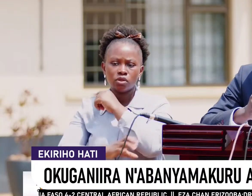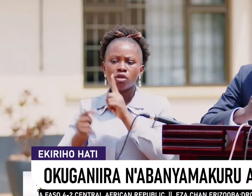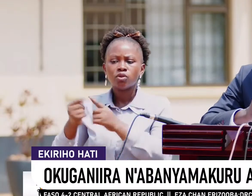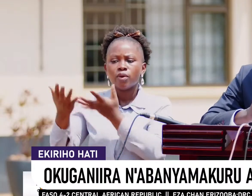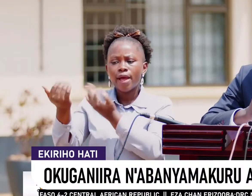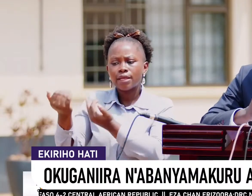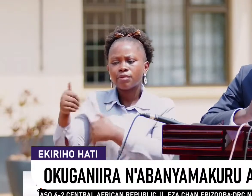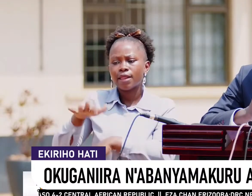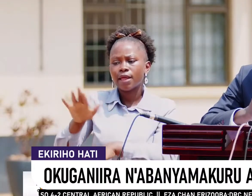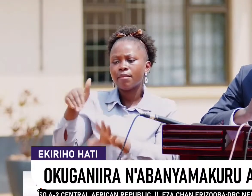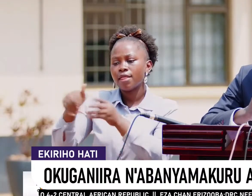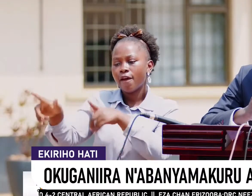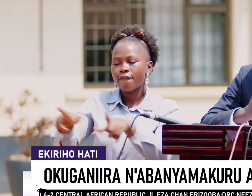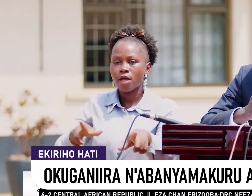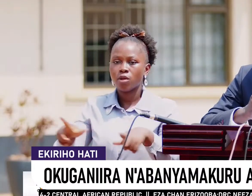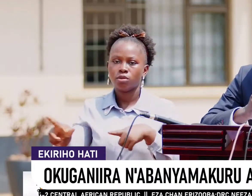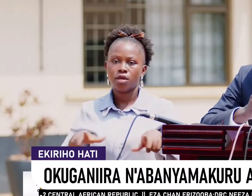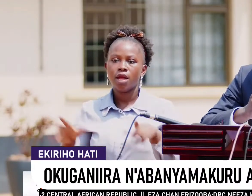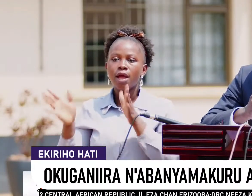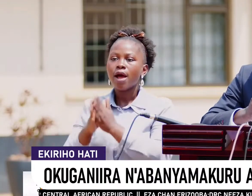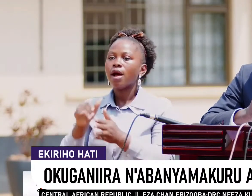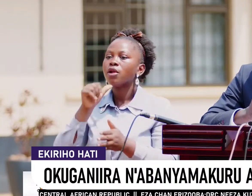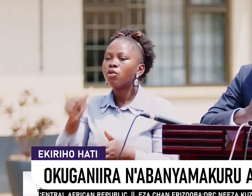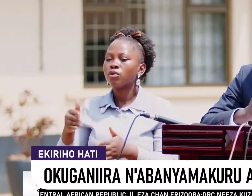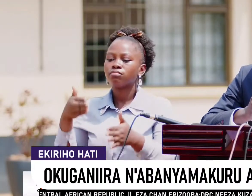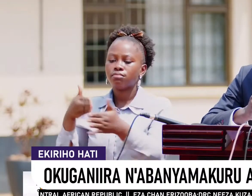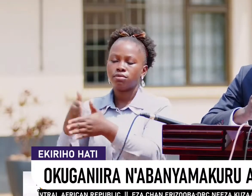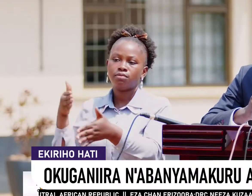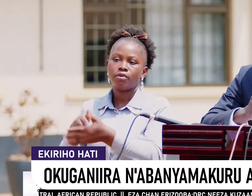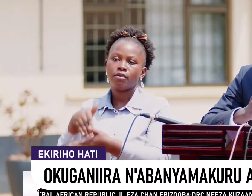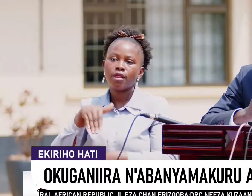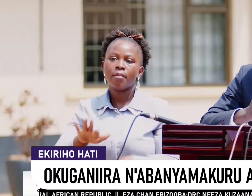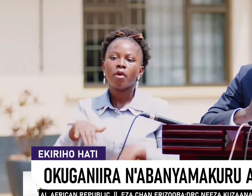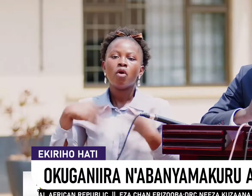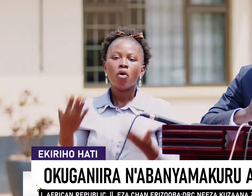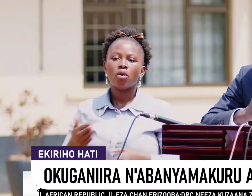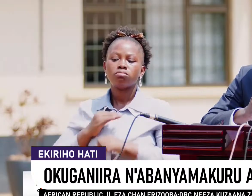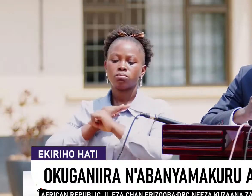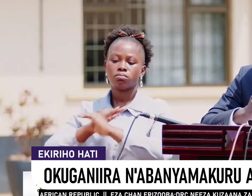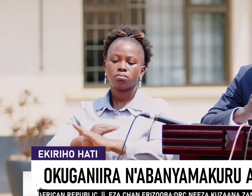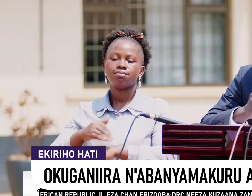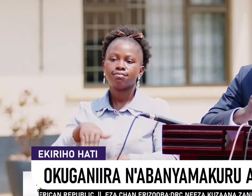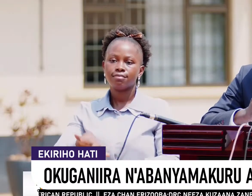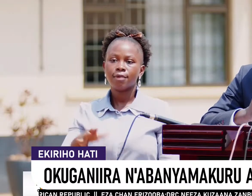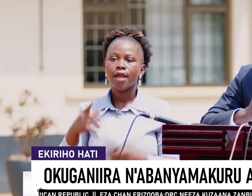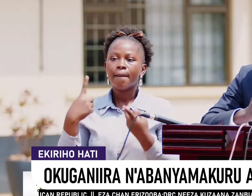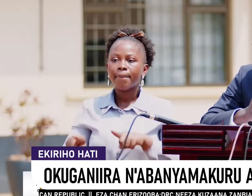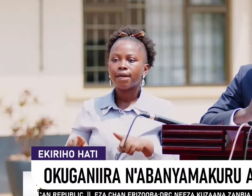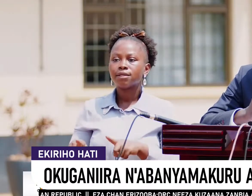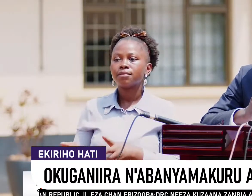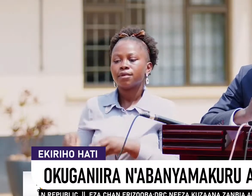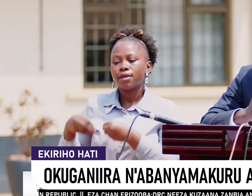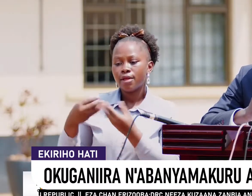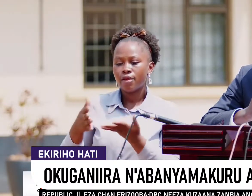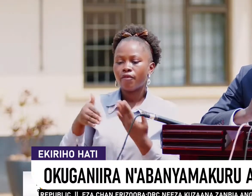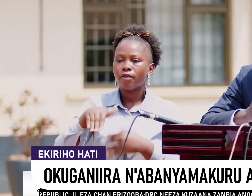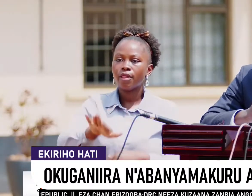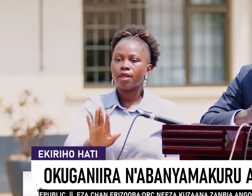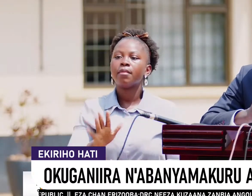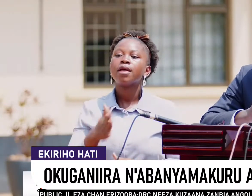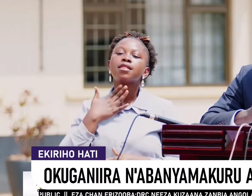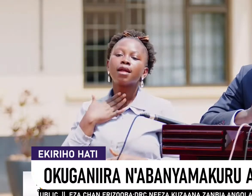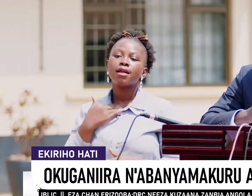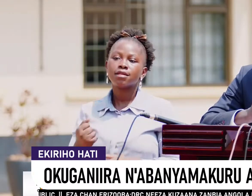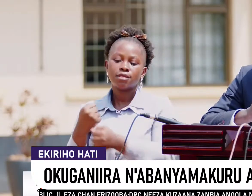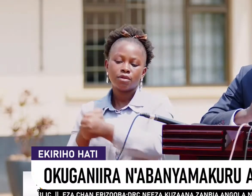expect them in the field and not hinder them or obstruct them, but rather render them the